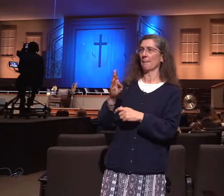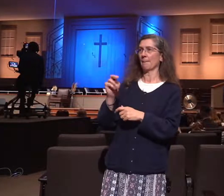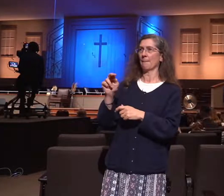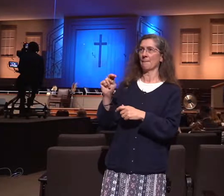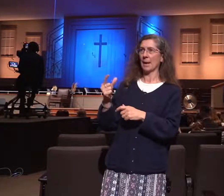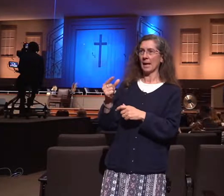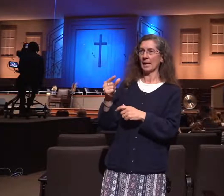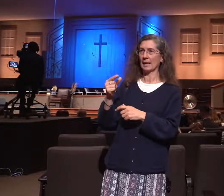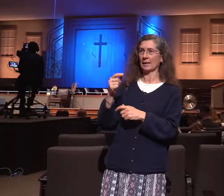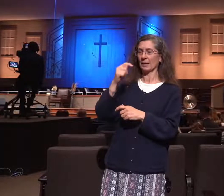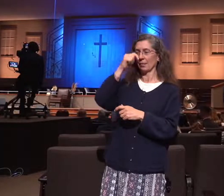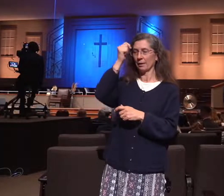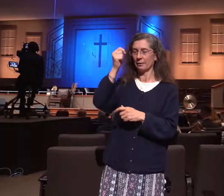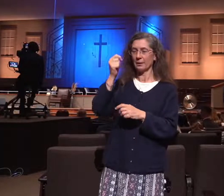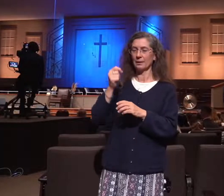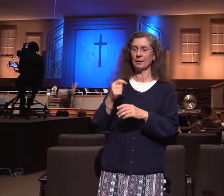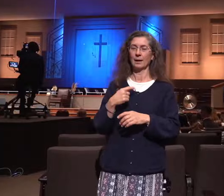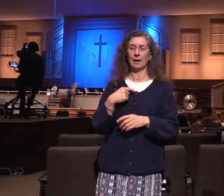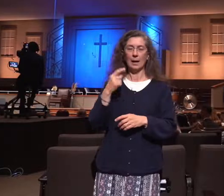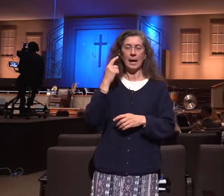I thoroughly adhere to it.